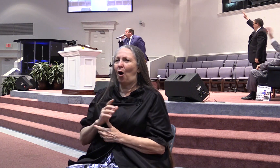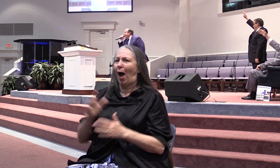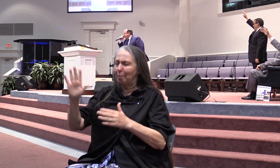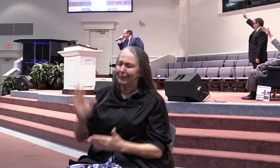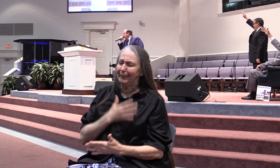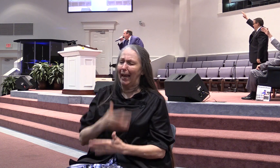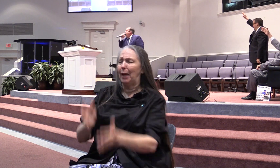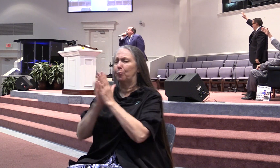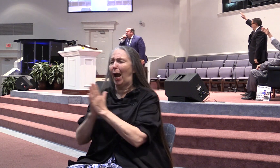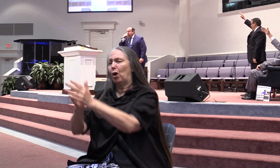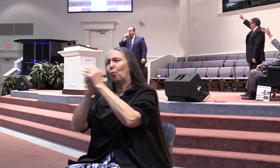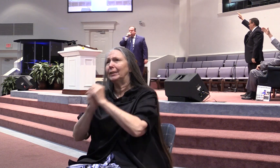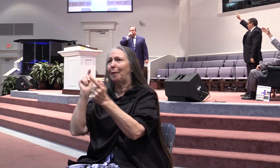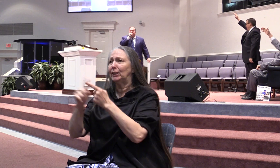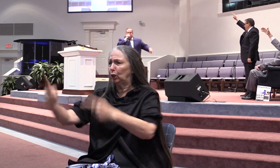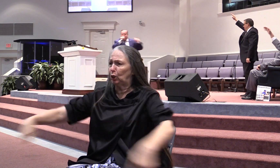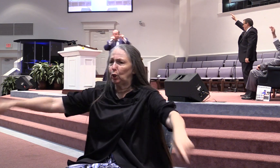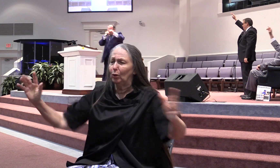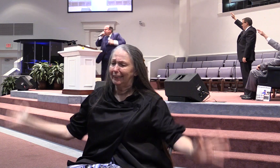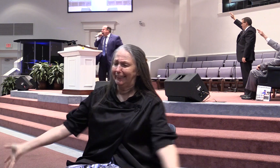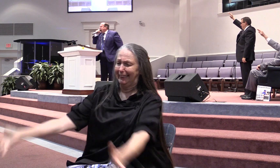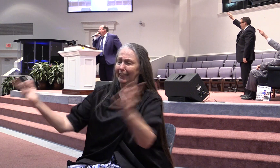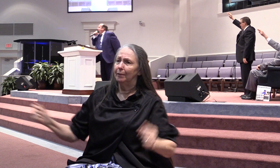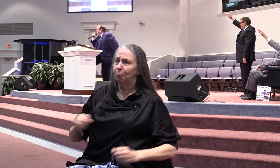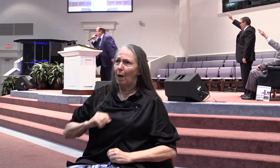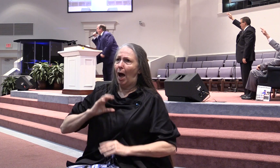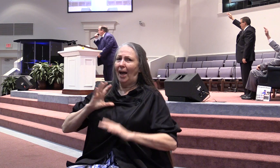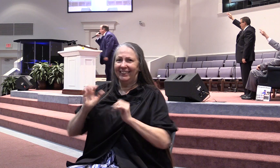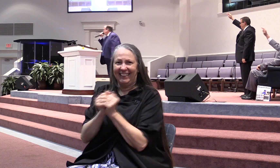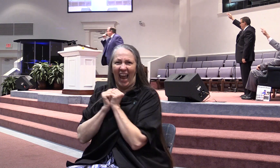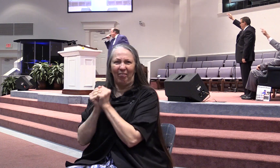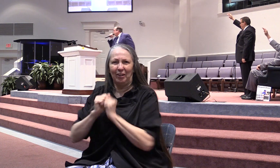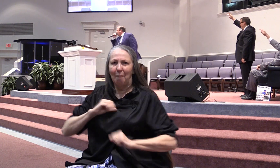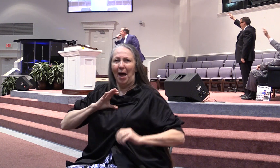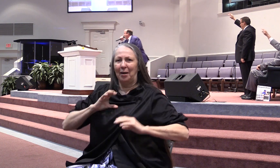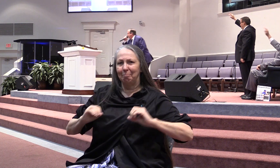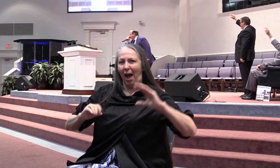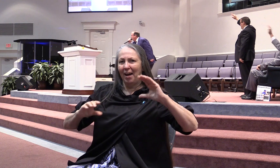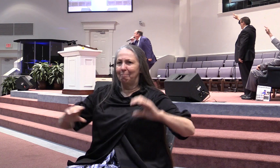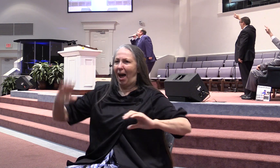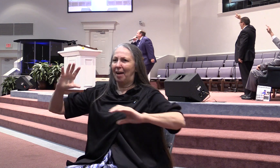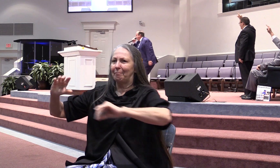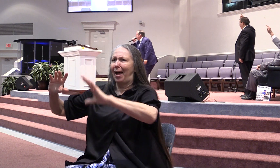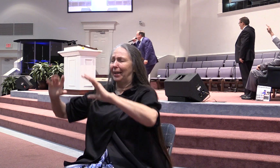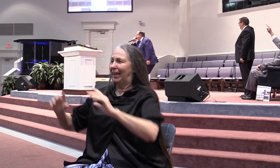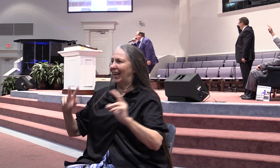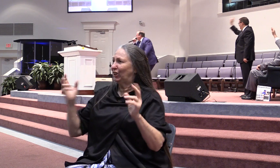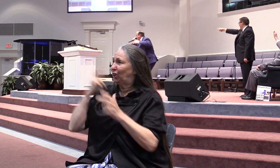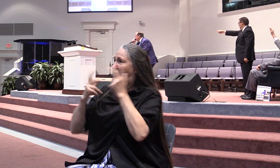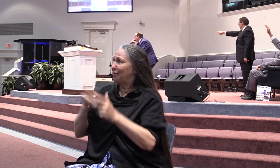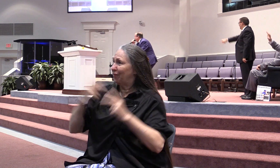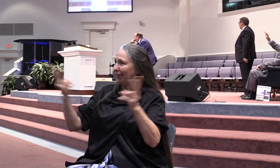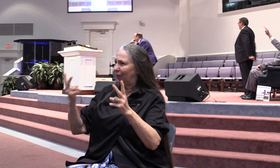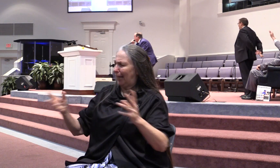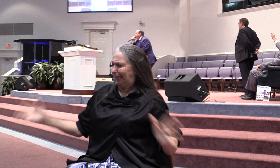pray until I can make it. I'm supposed to pray until you can make it. I'm not supposed to shout till I have victory. I'm supposed to shout